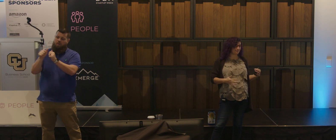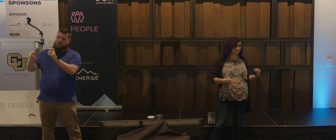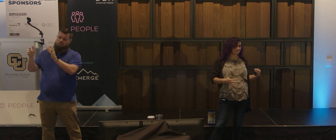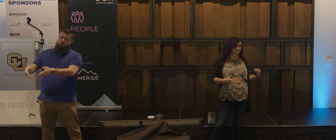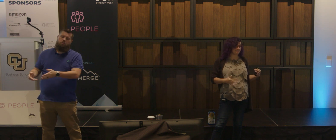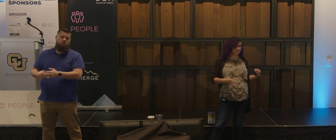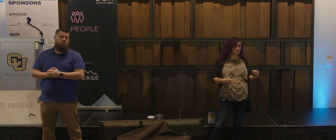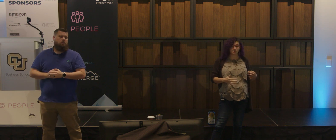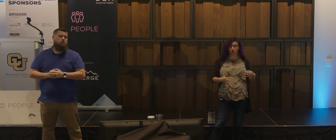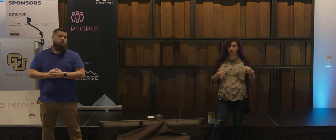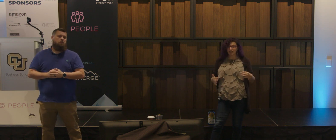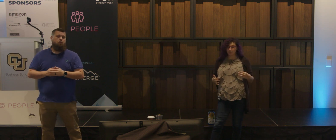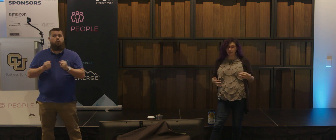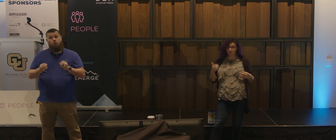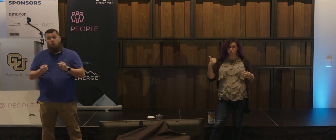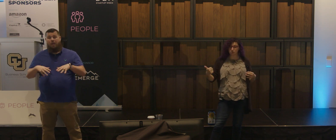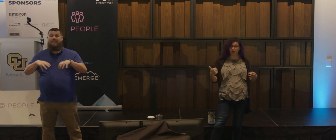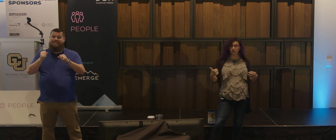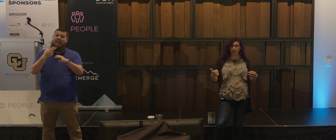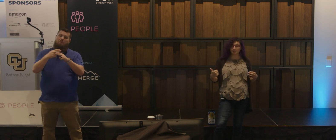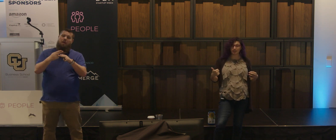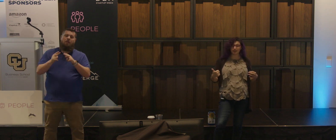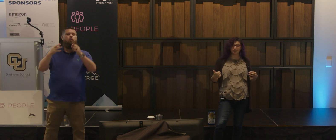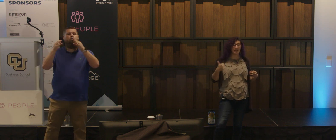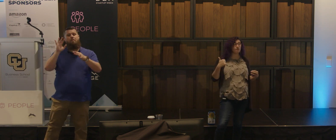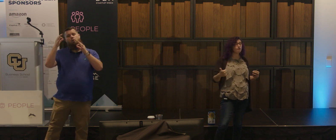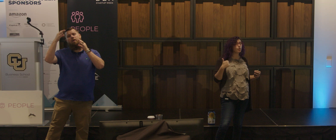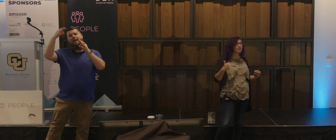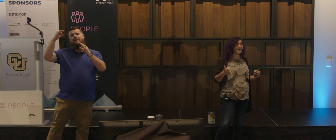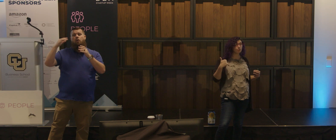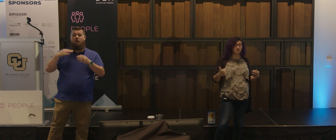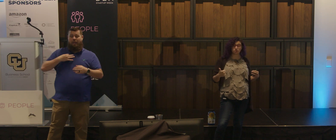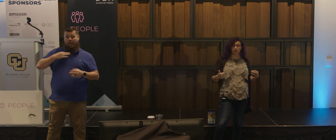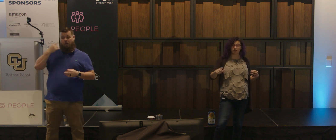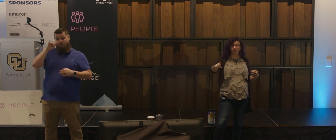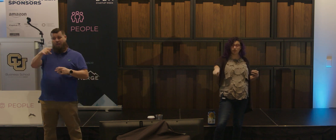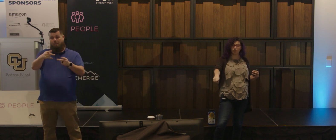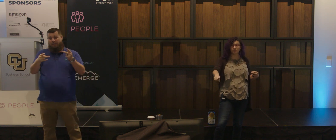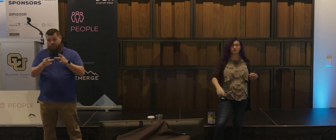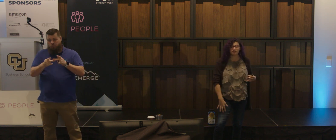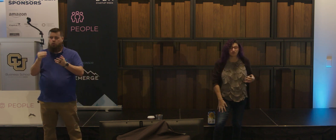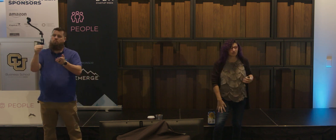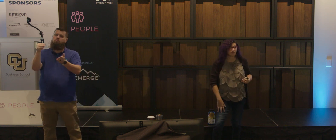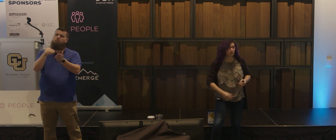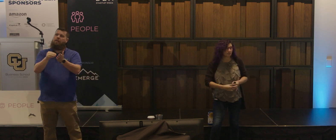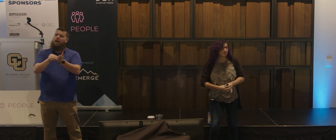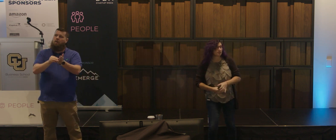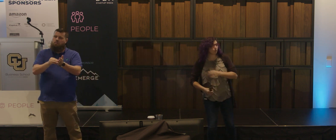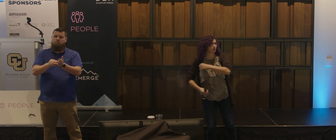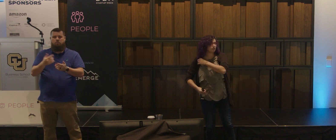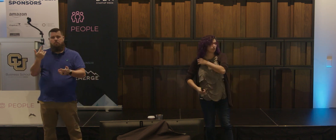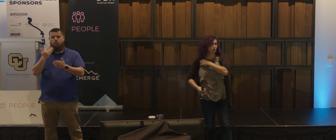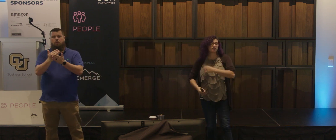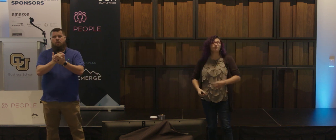candidate? So take a minute, describe your ideal candidate, and for that position, put this